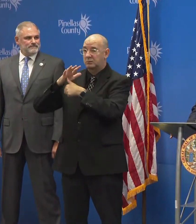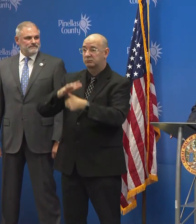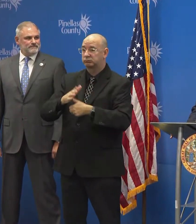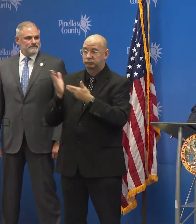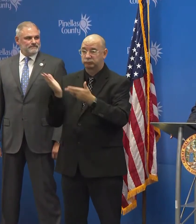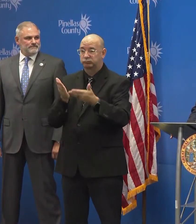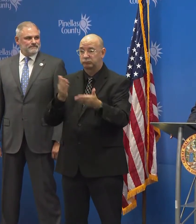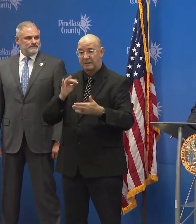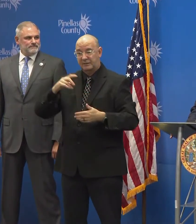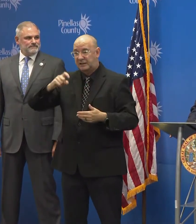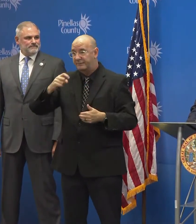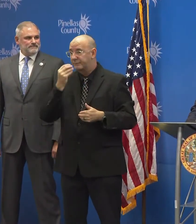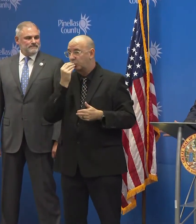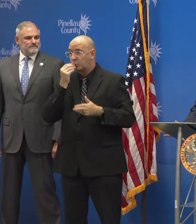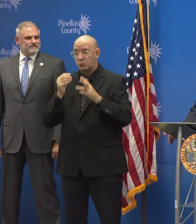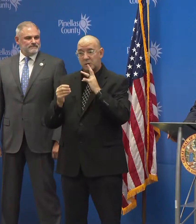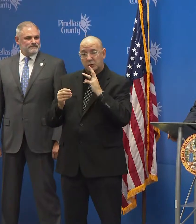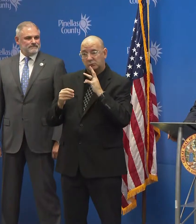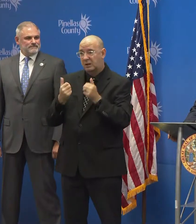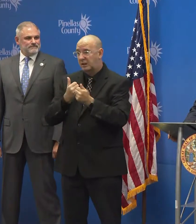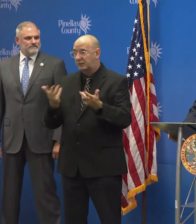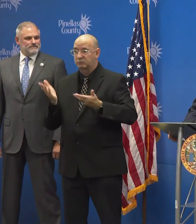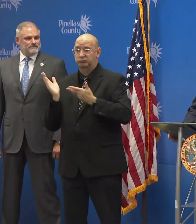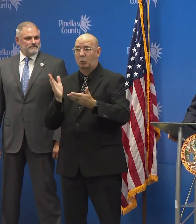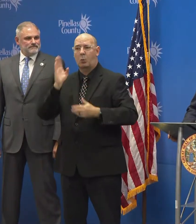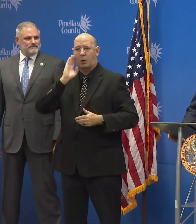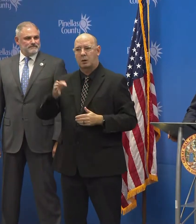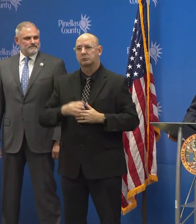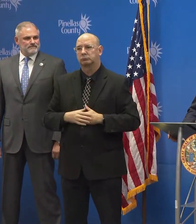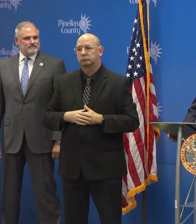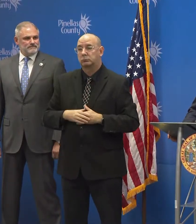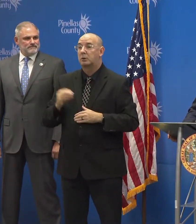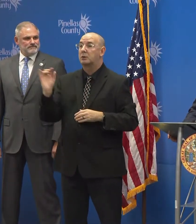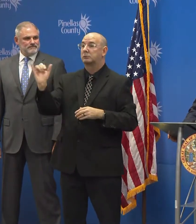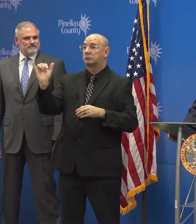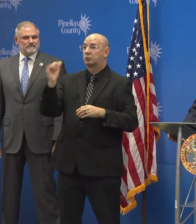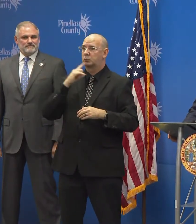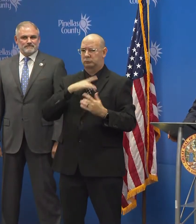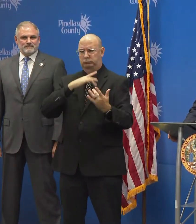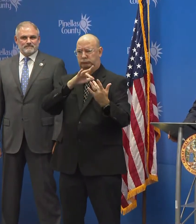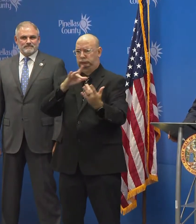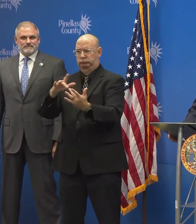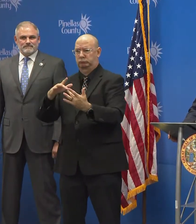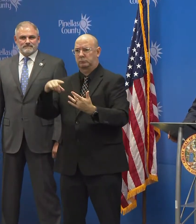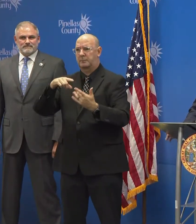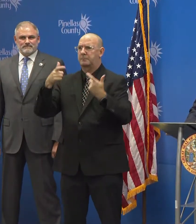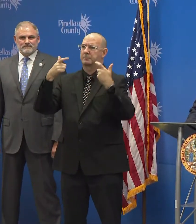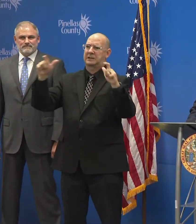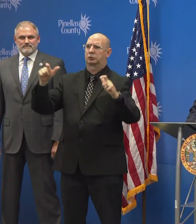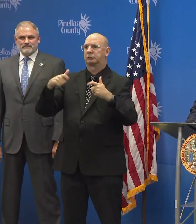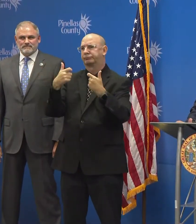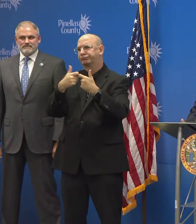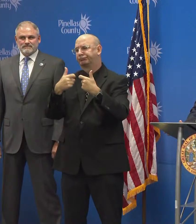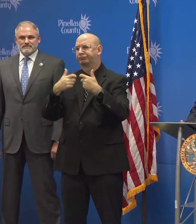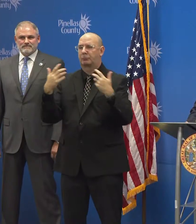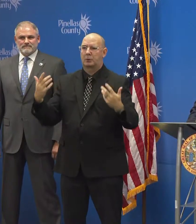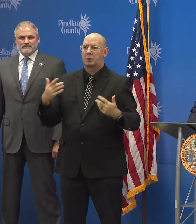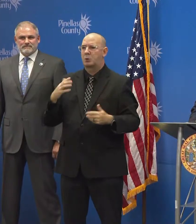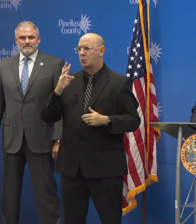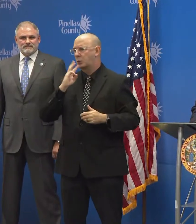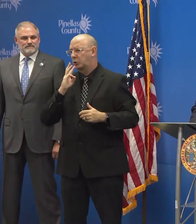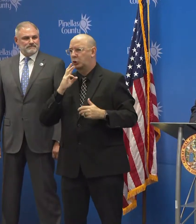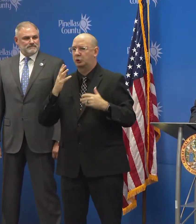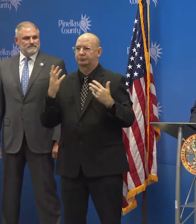food and for water. We're also in contact with all the major utilities throughout the state of Florida, from Duke Energy,